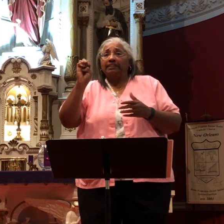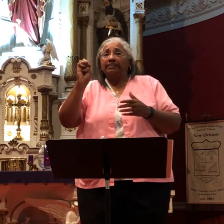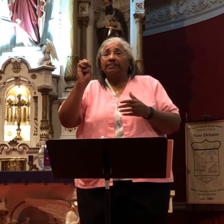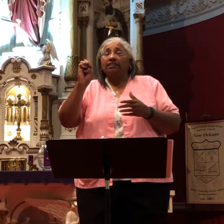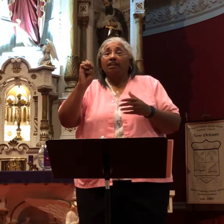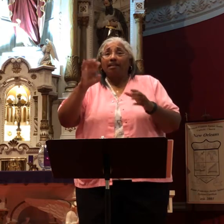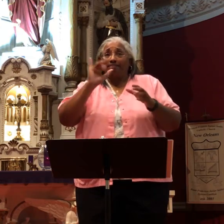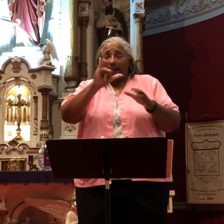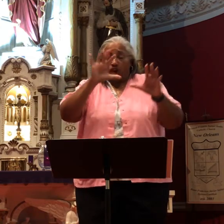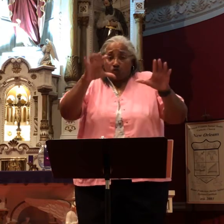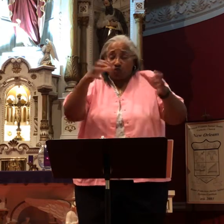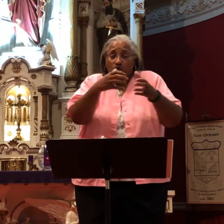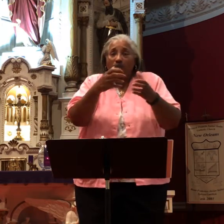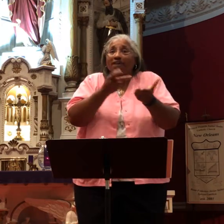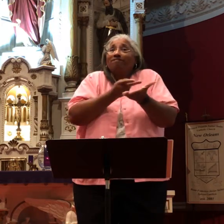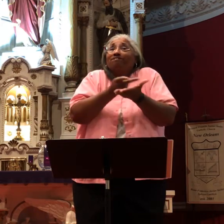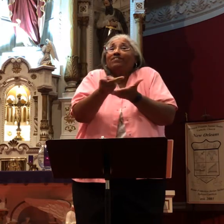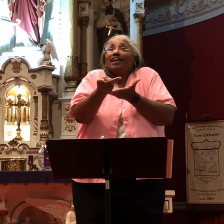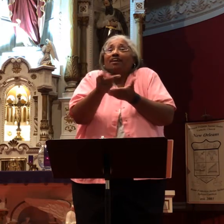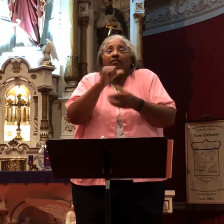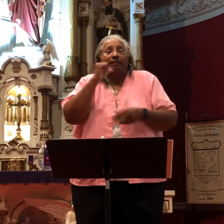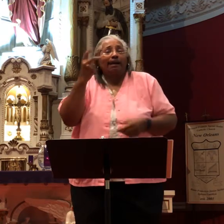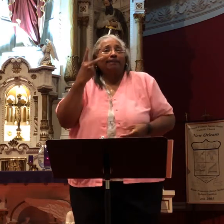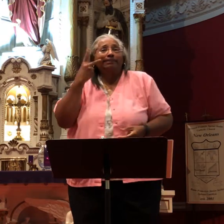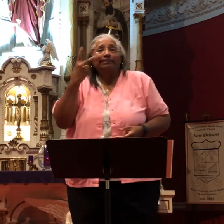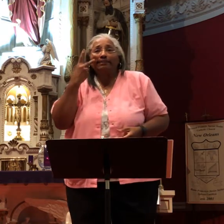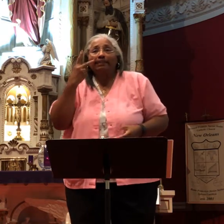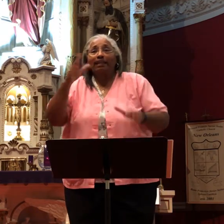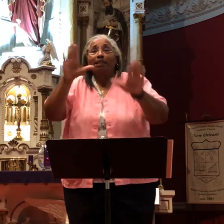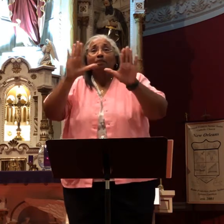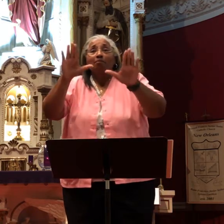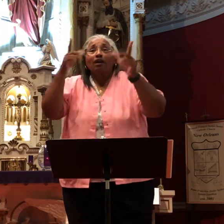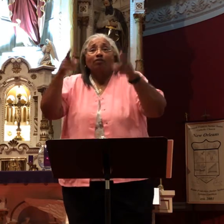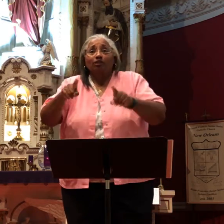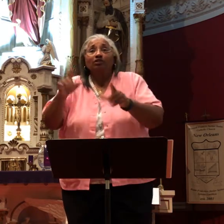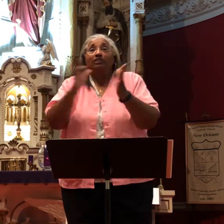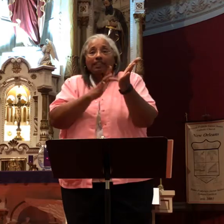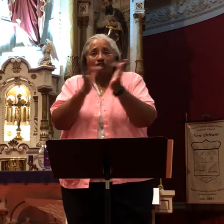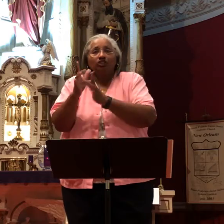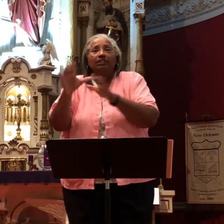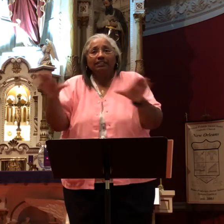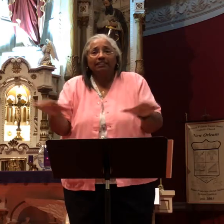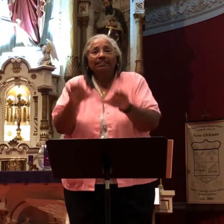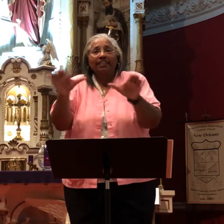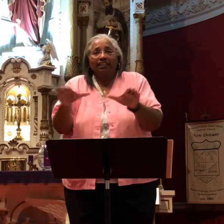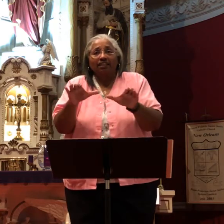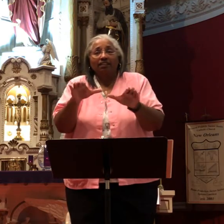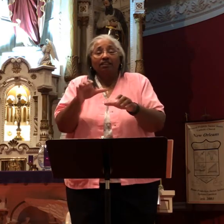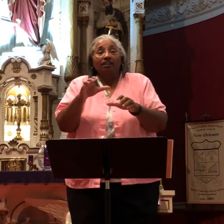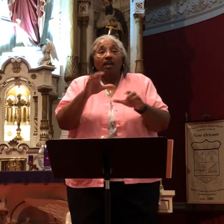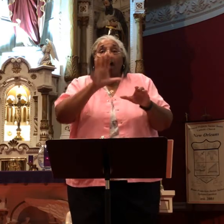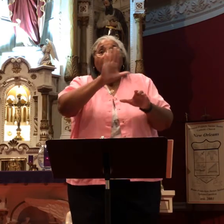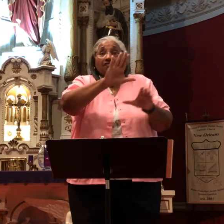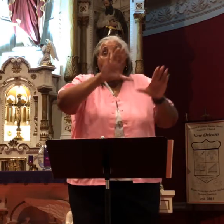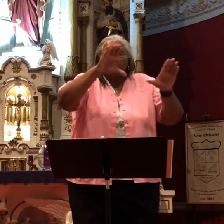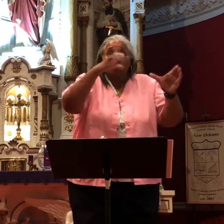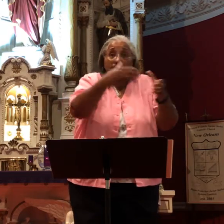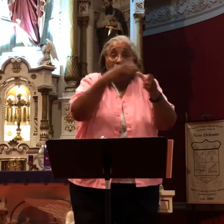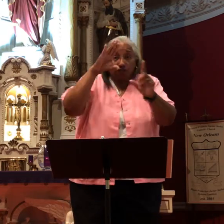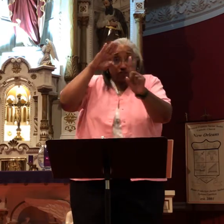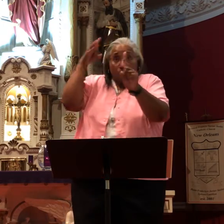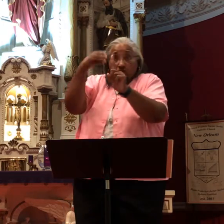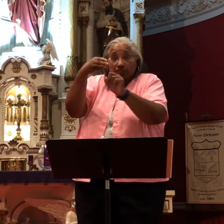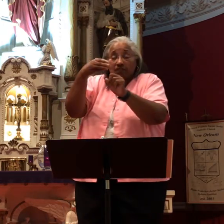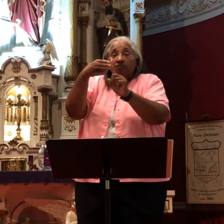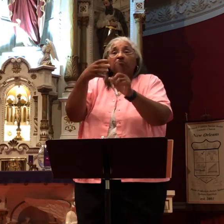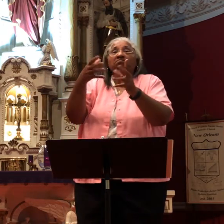are seeing an incredible miracle performed by the Lord, and all they are concerned about is that they wanted to put away